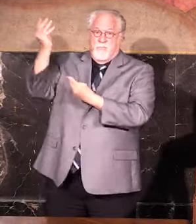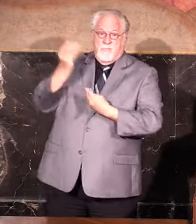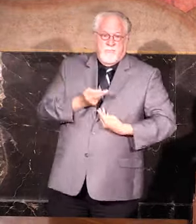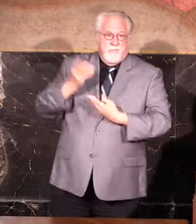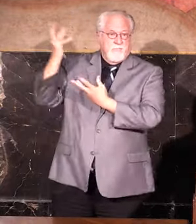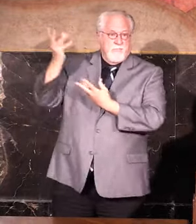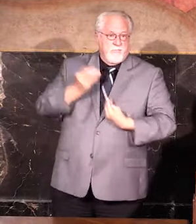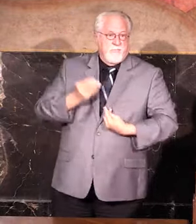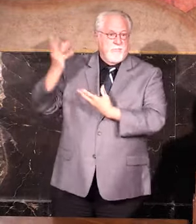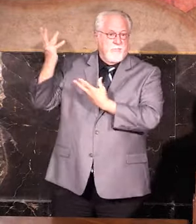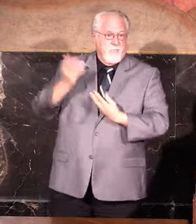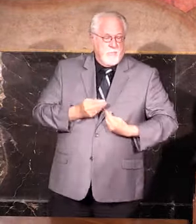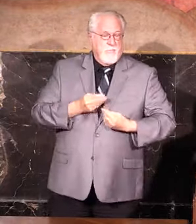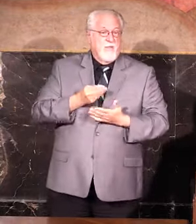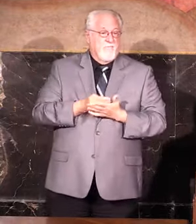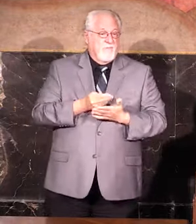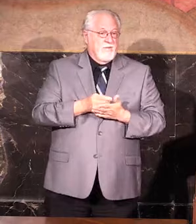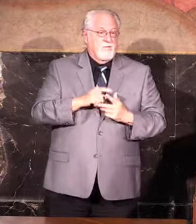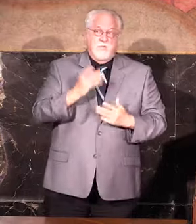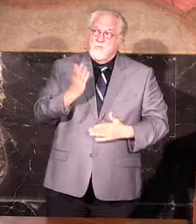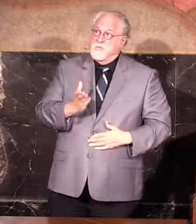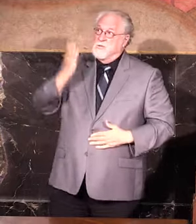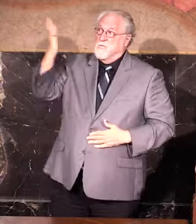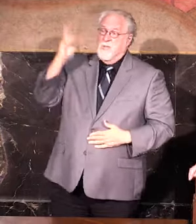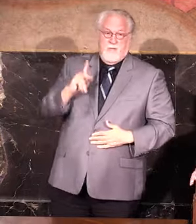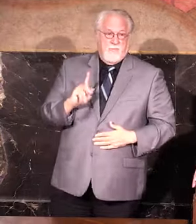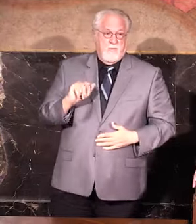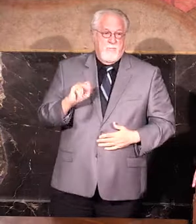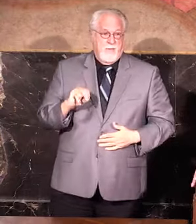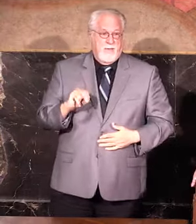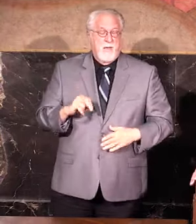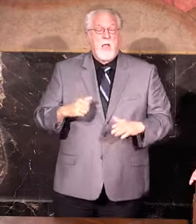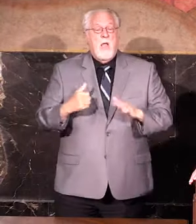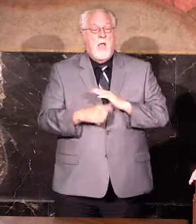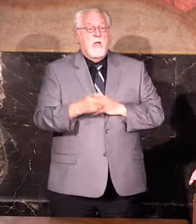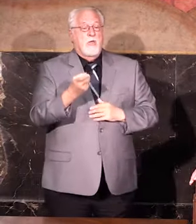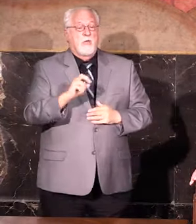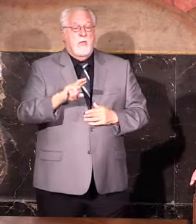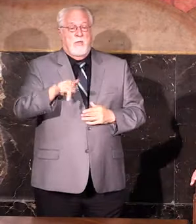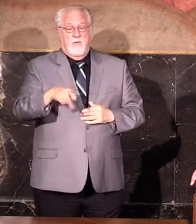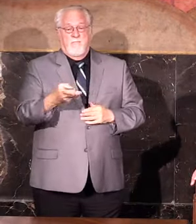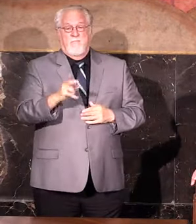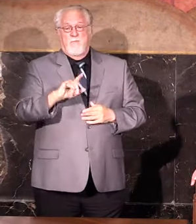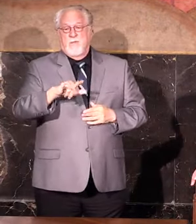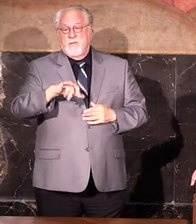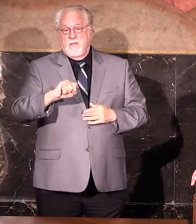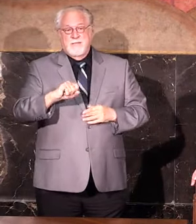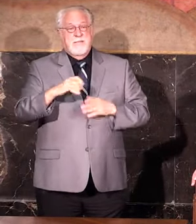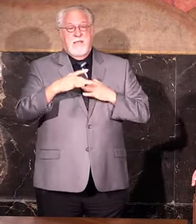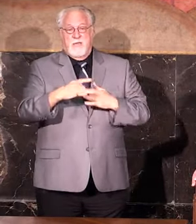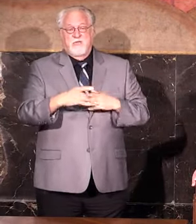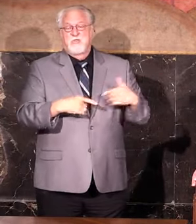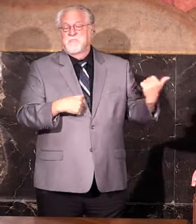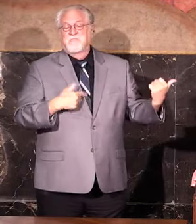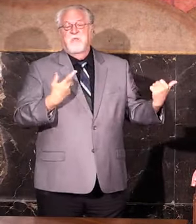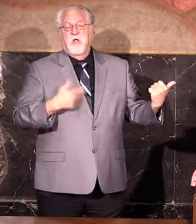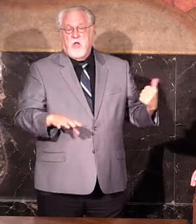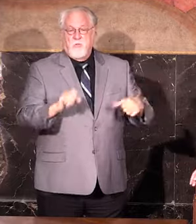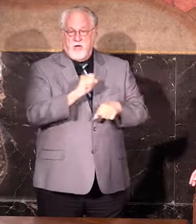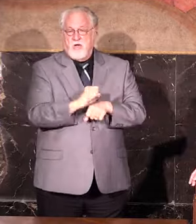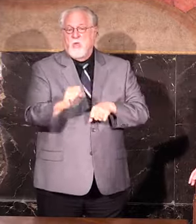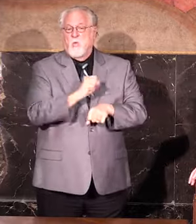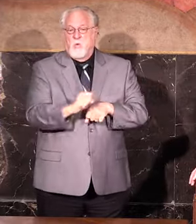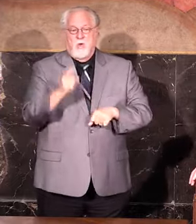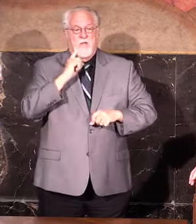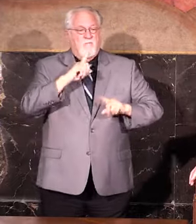to submit this plan. The good news is, under Dr. Phillips's leadership, we had already been working for a long time on a